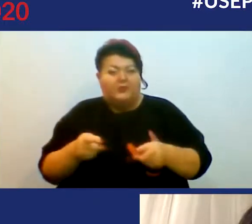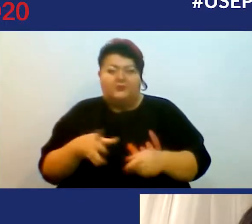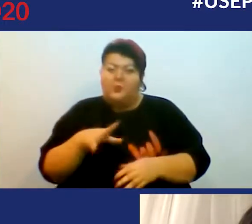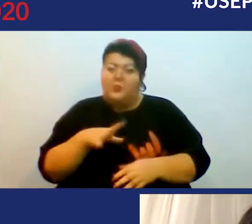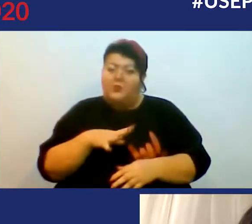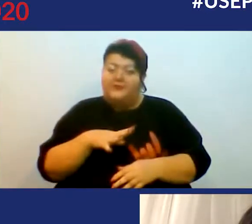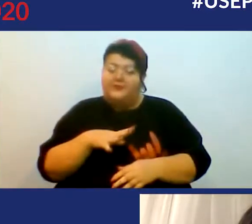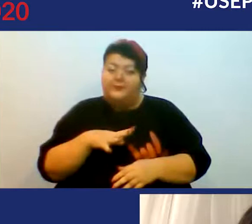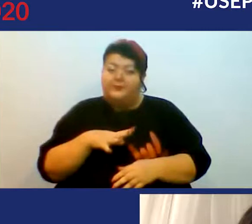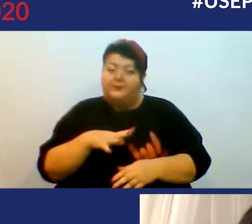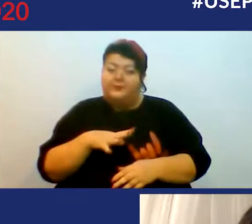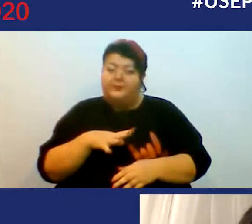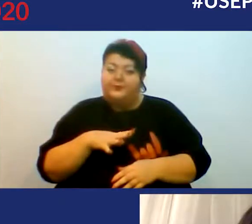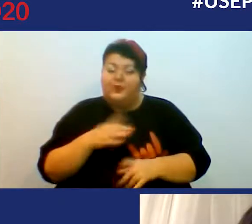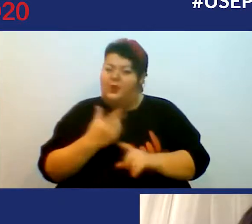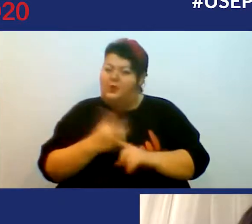outreach campaigns happening